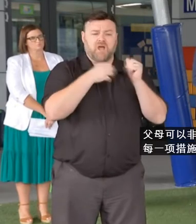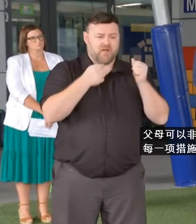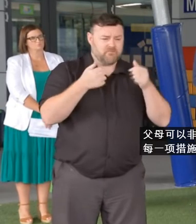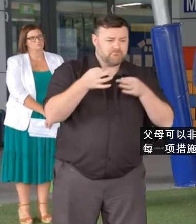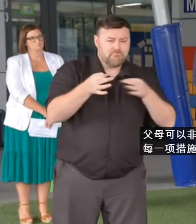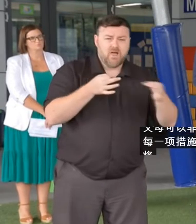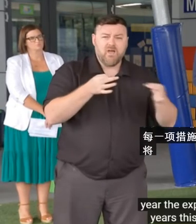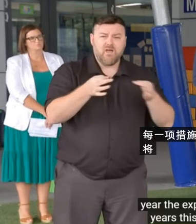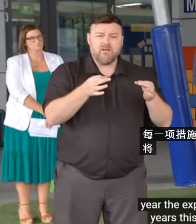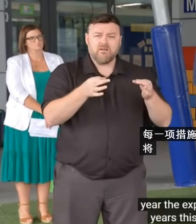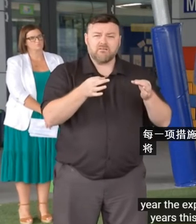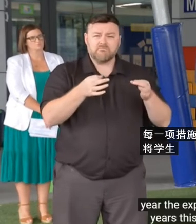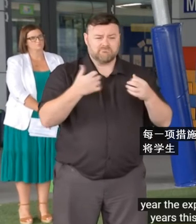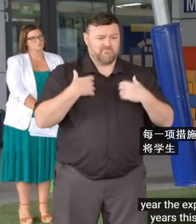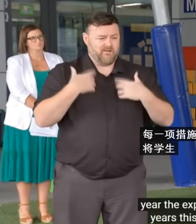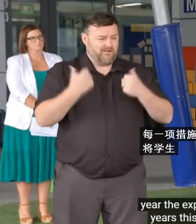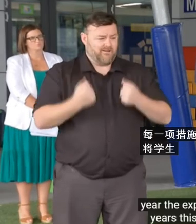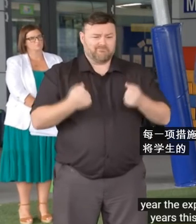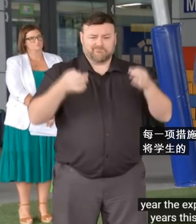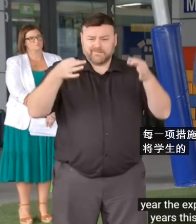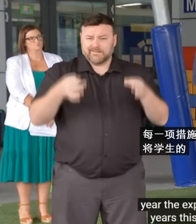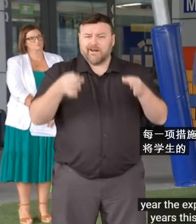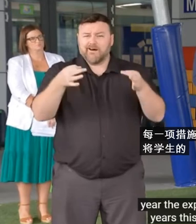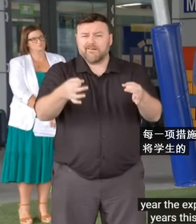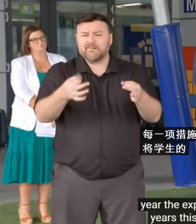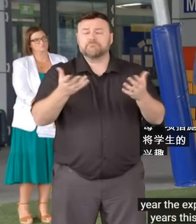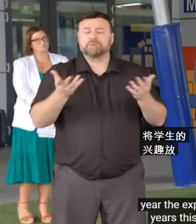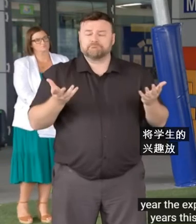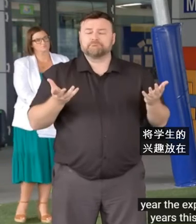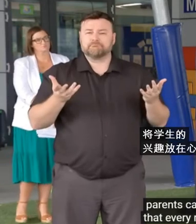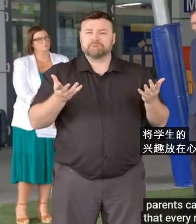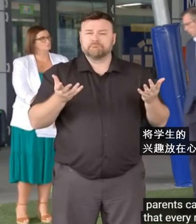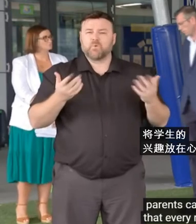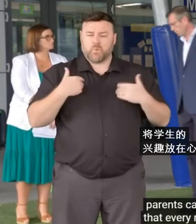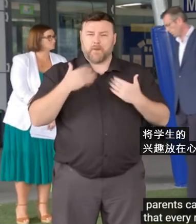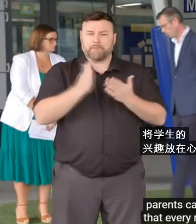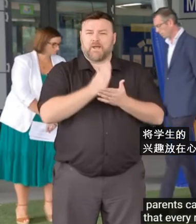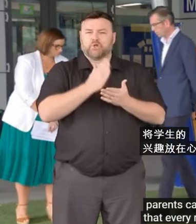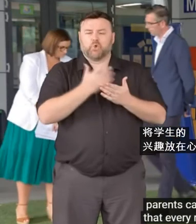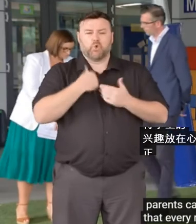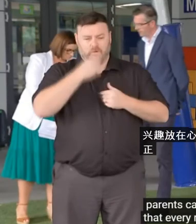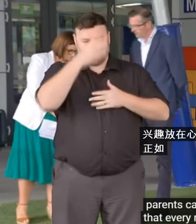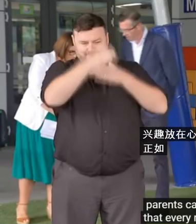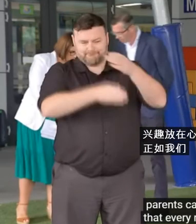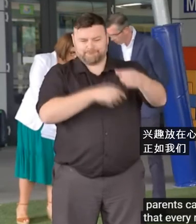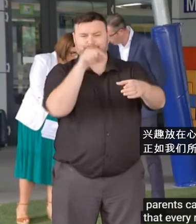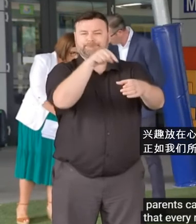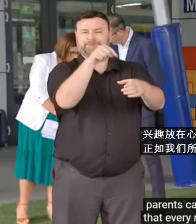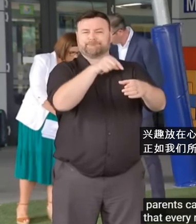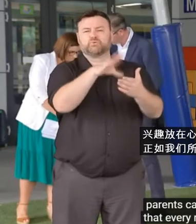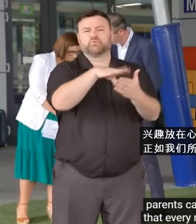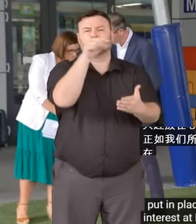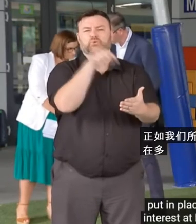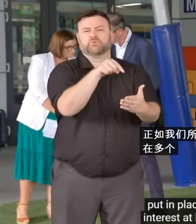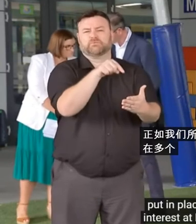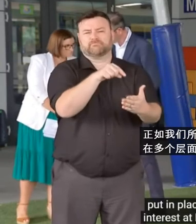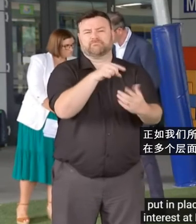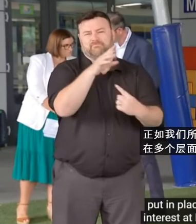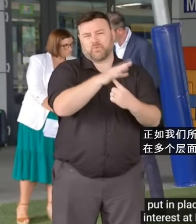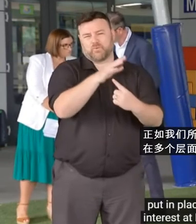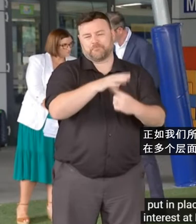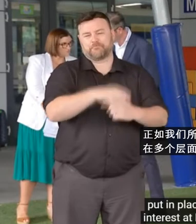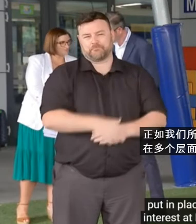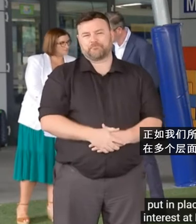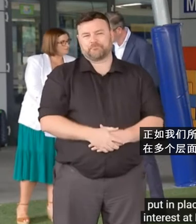been put in place has their students' interests at heart, and as we say, that learning journey, which is so